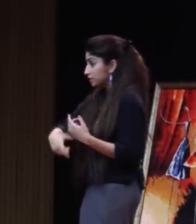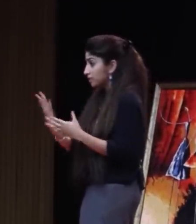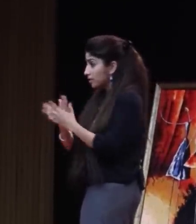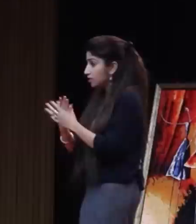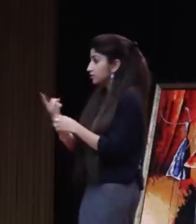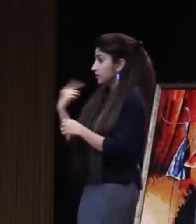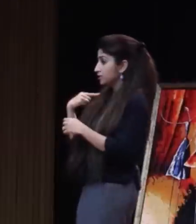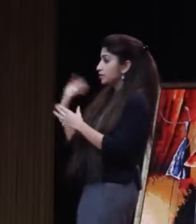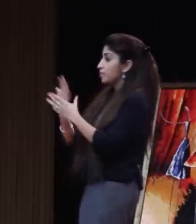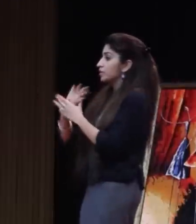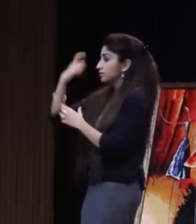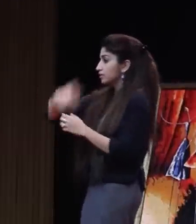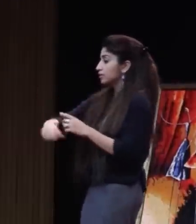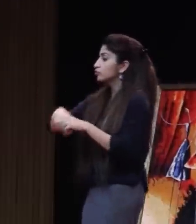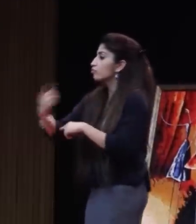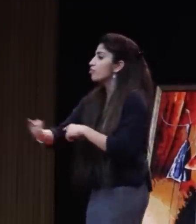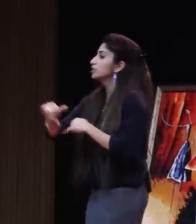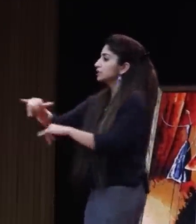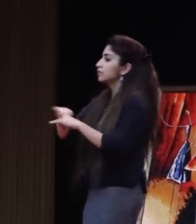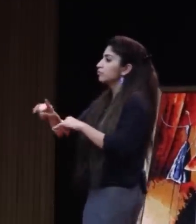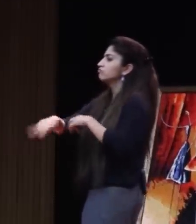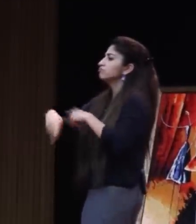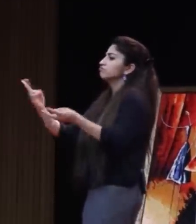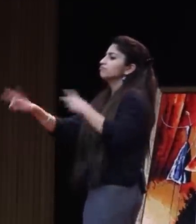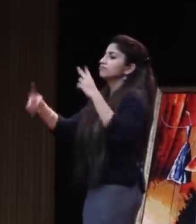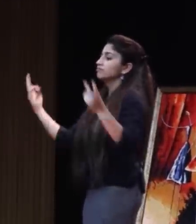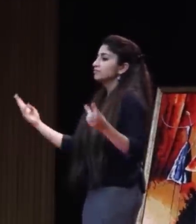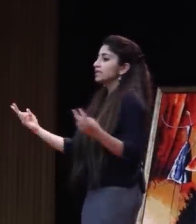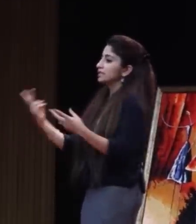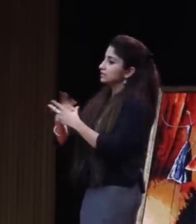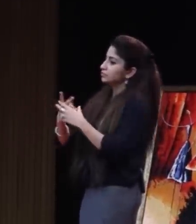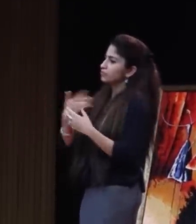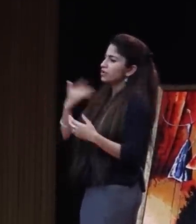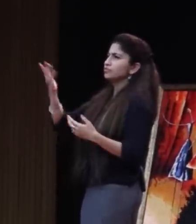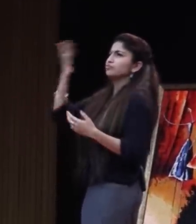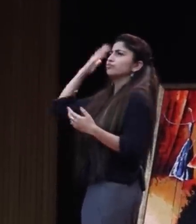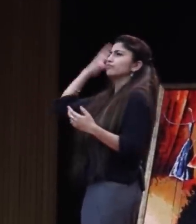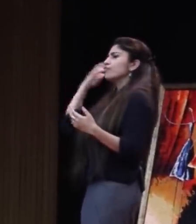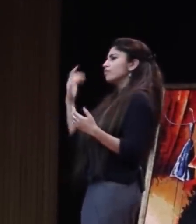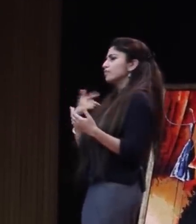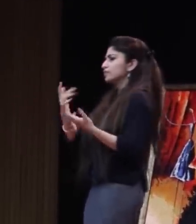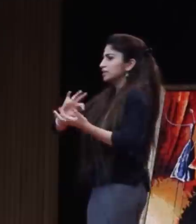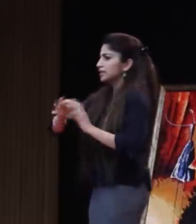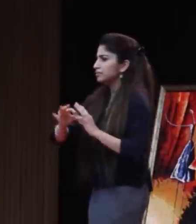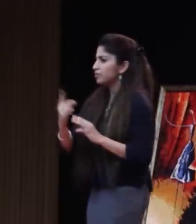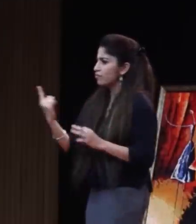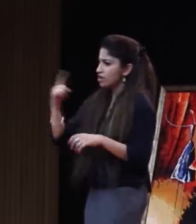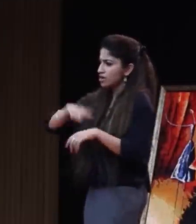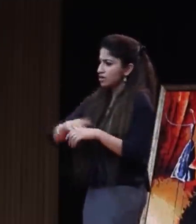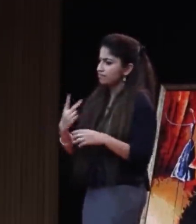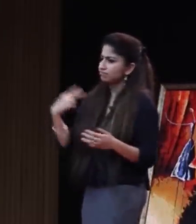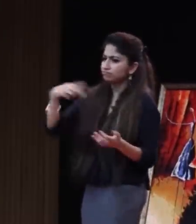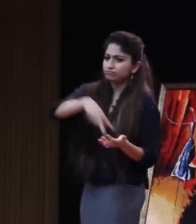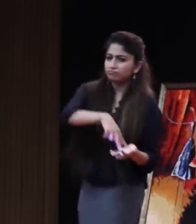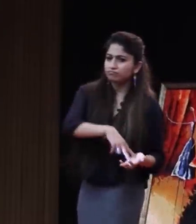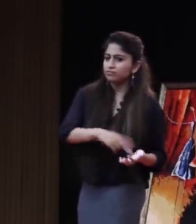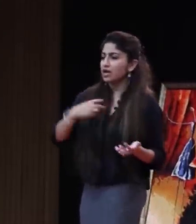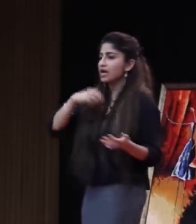we will be tomorrow. Similarly, when I was interpreting, after completing my interpretation, I came down from the